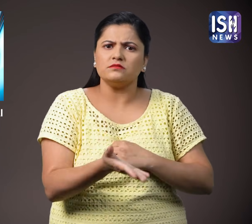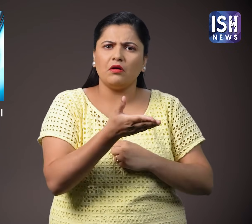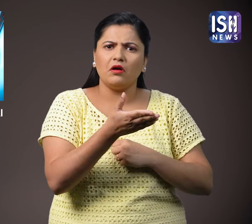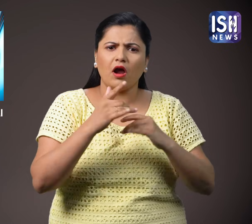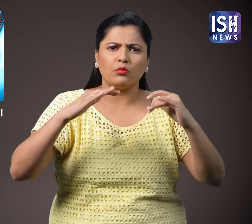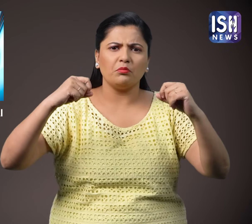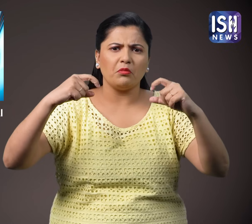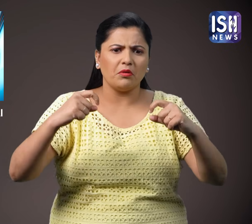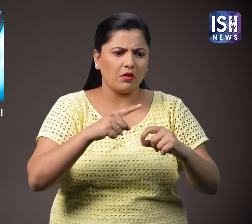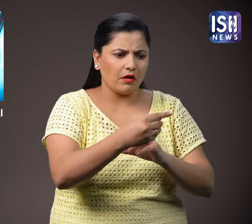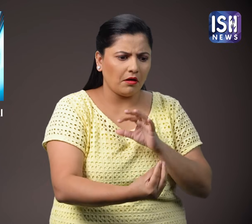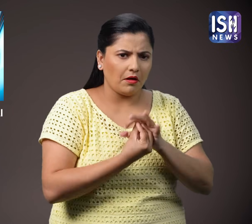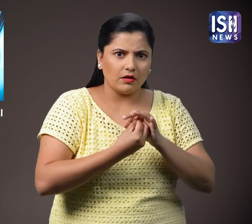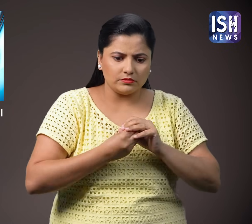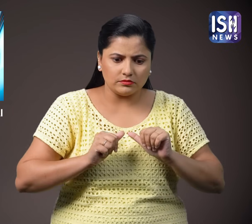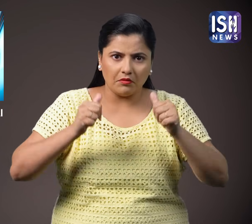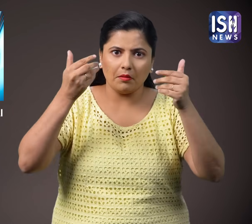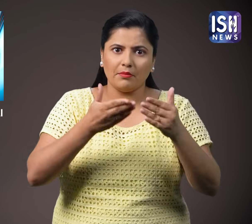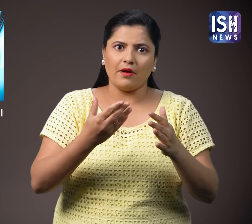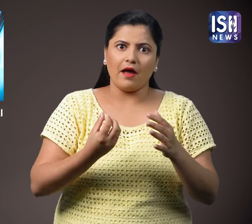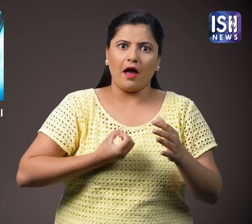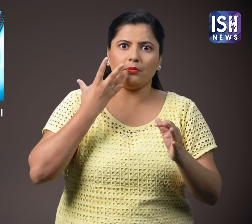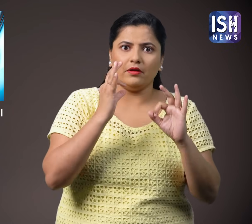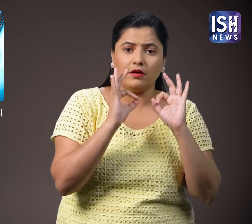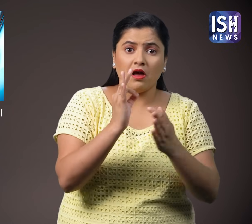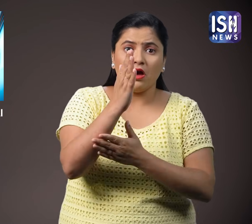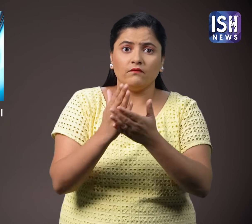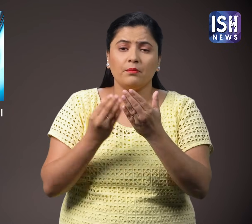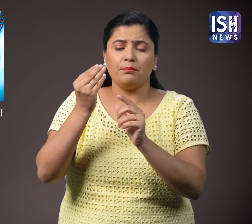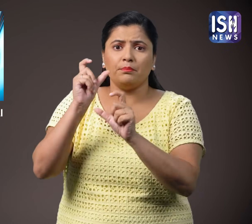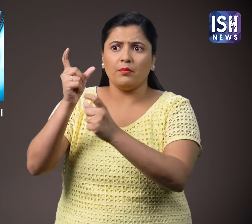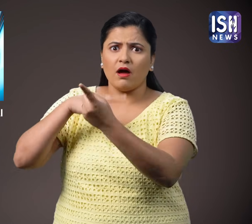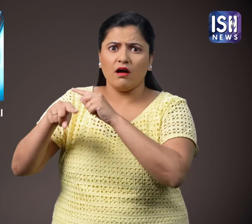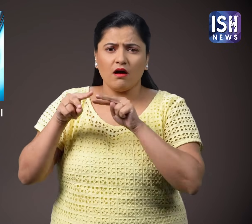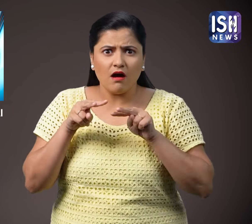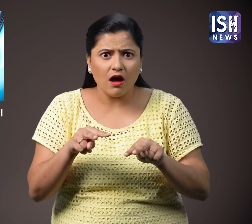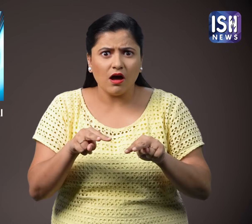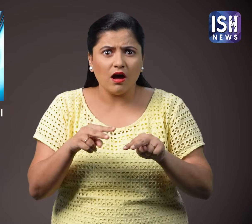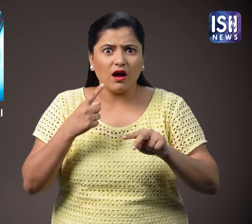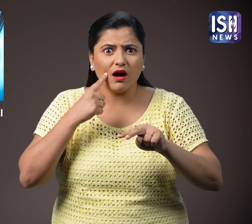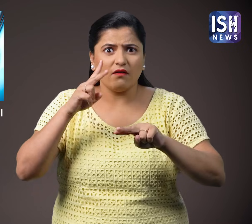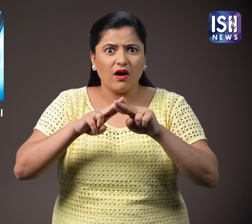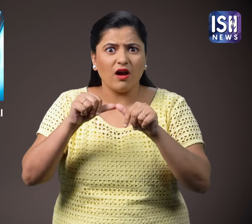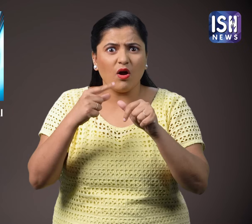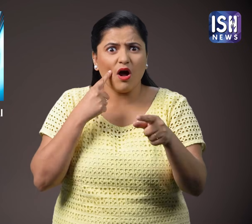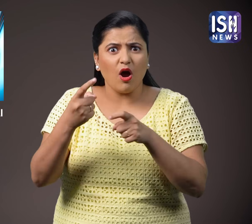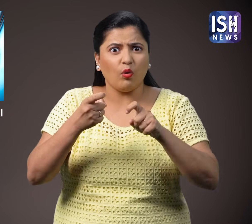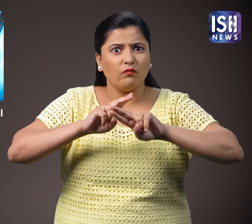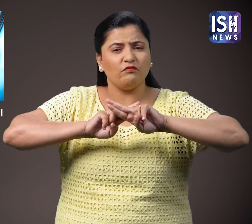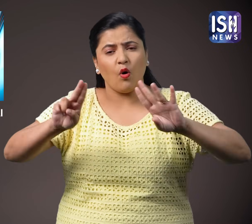The fertilization guided by computer system was successful and great. However, some believe that fully relying on AI